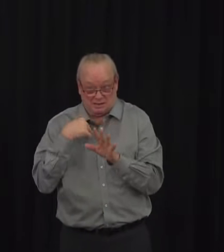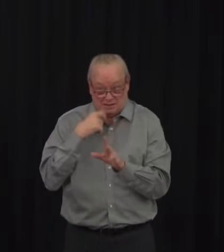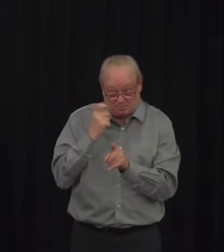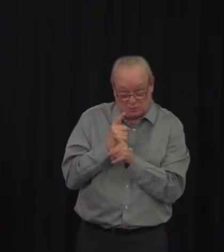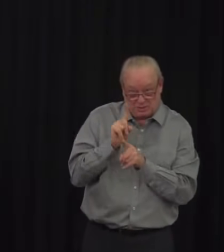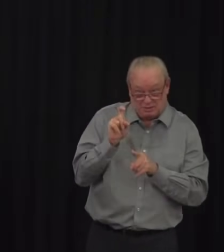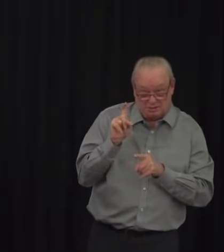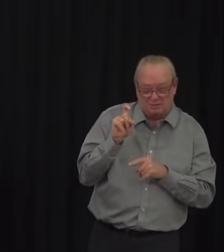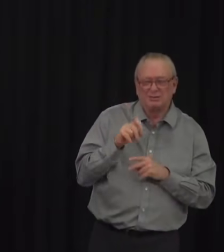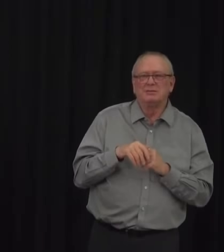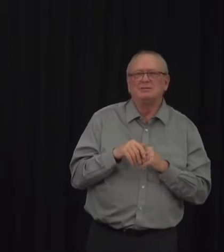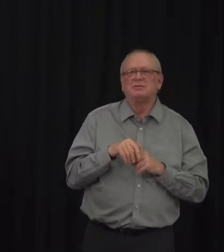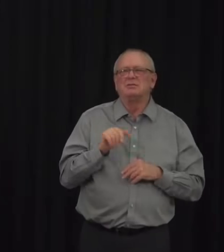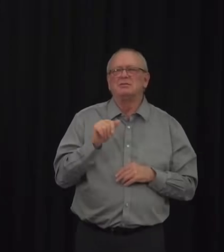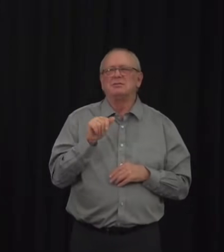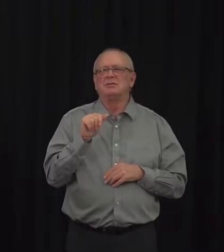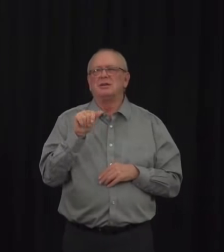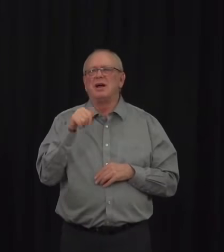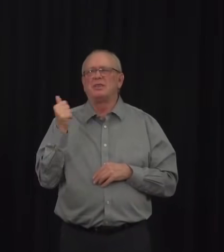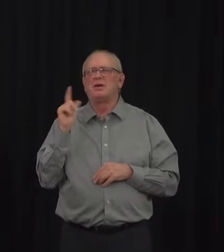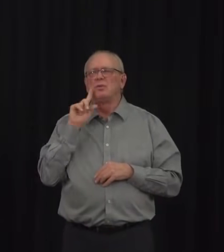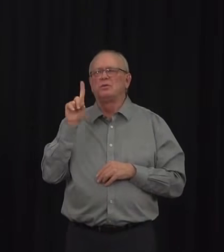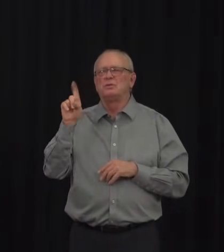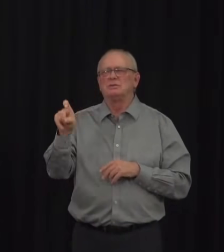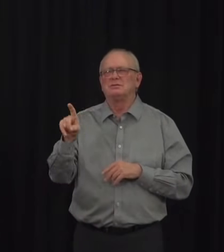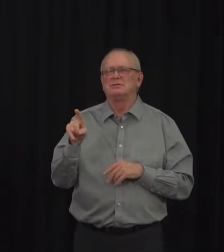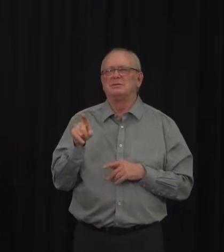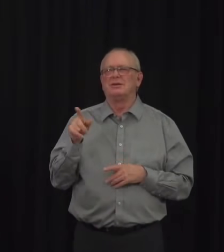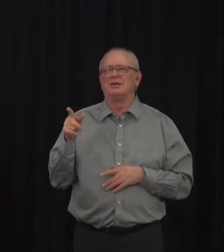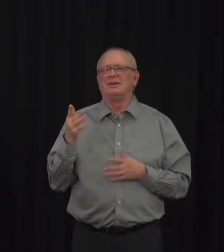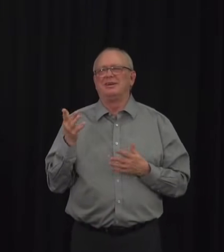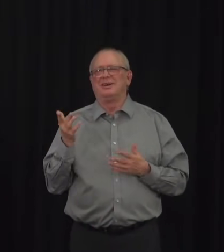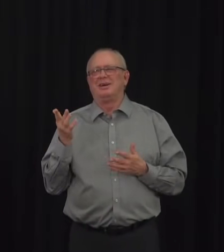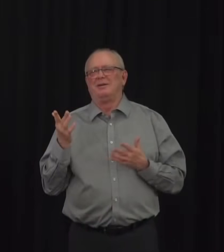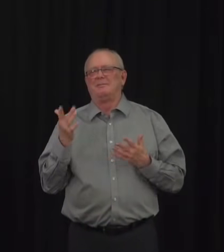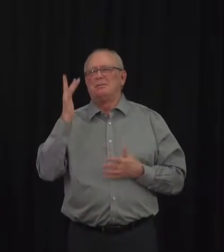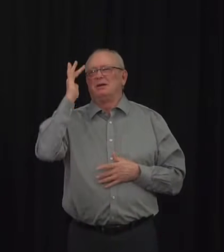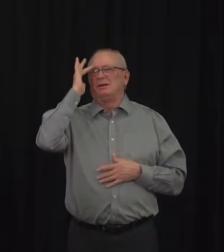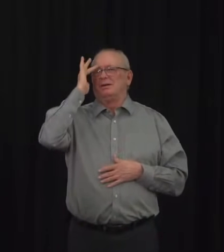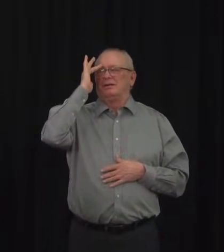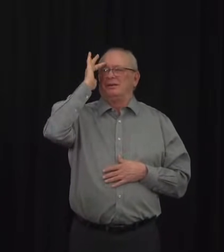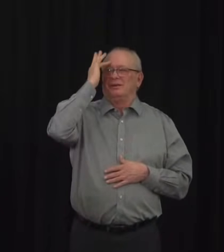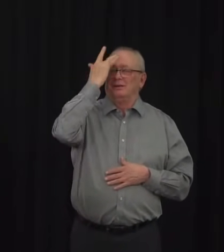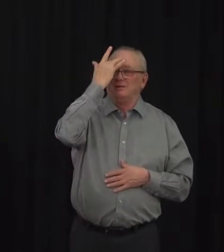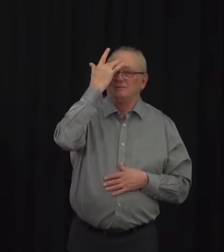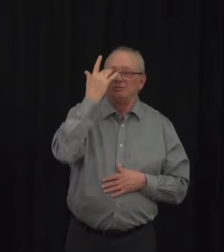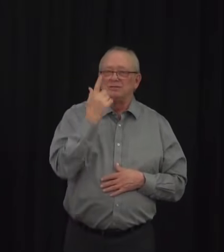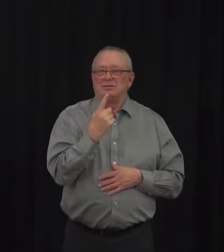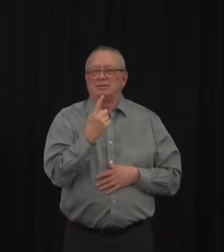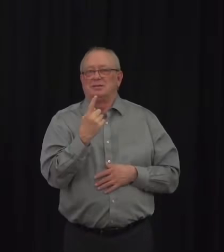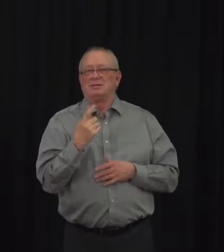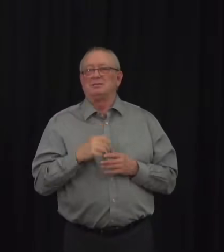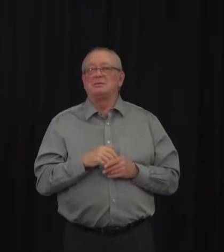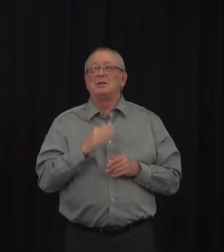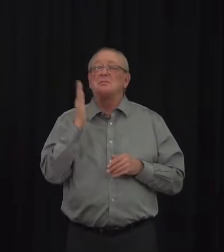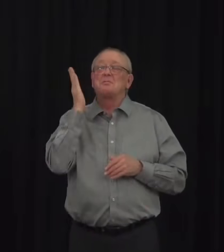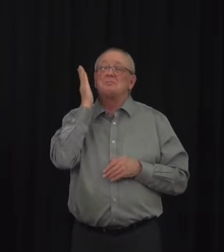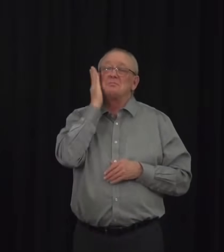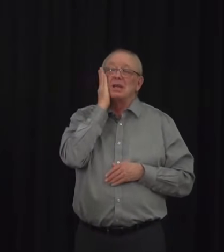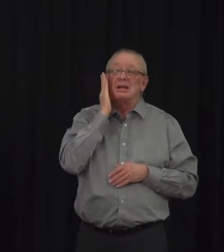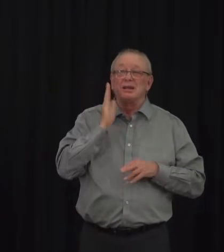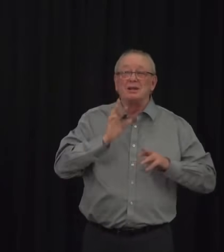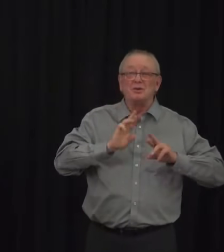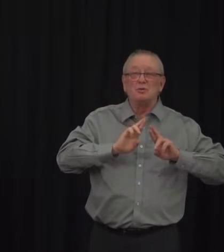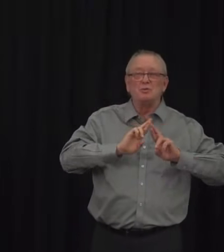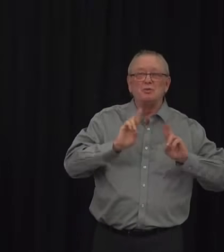asked before, but I guess it becomes increasingly urgent. At what pace can you make these beds available? Can you keep up, do you think, with